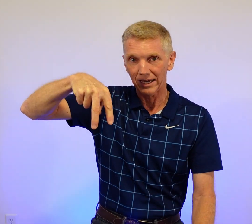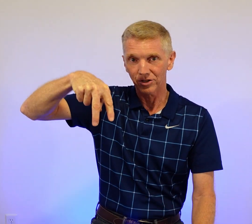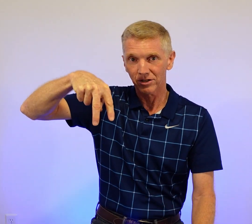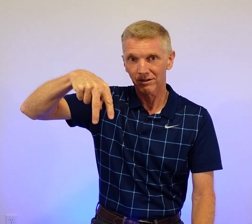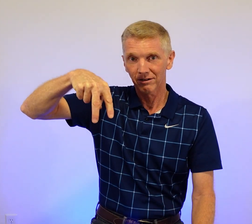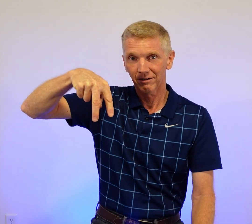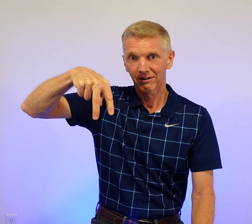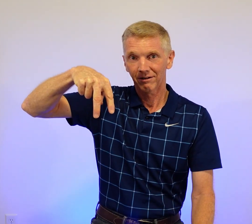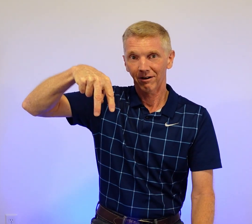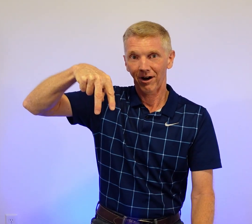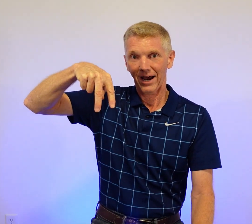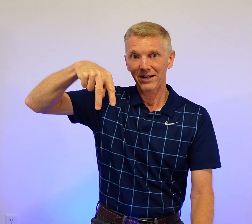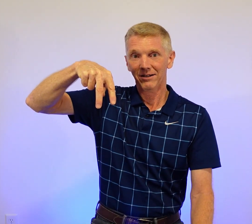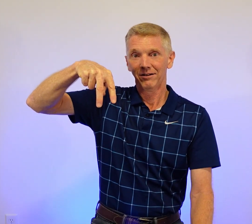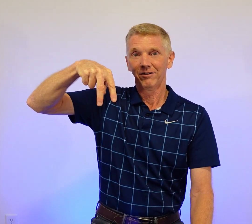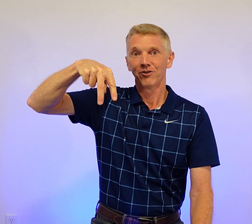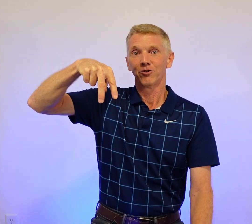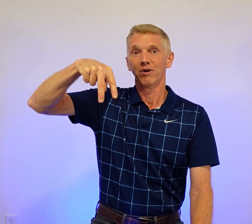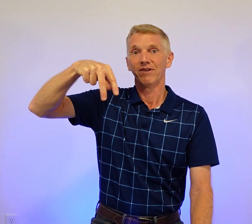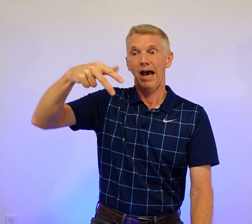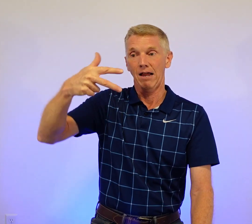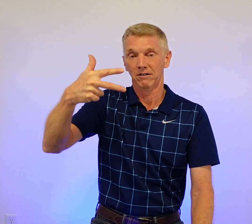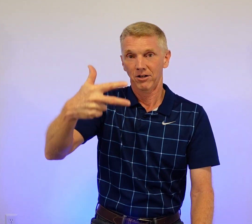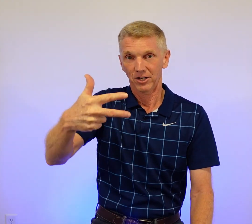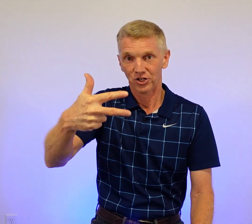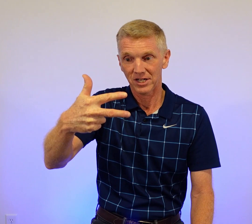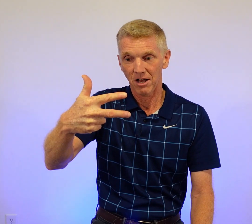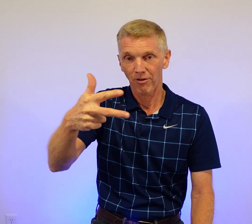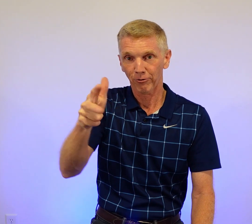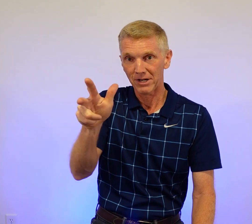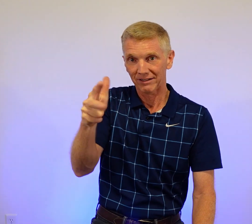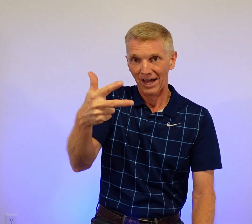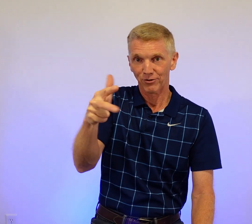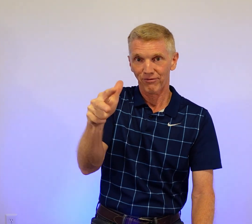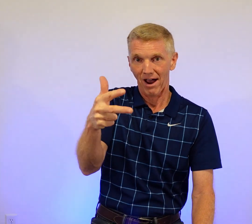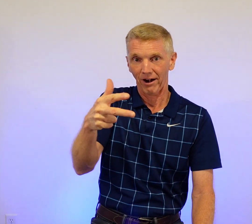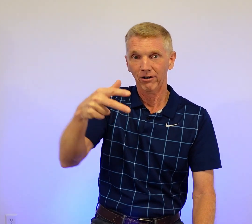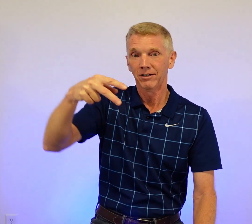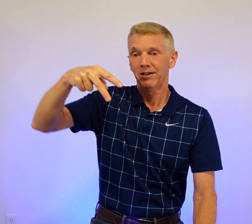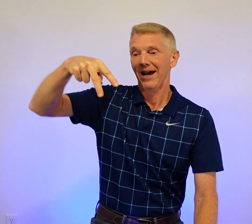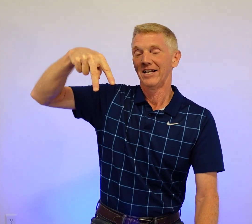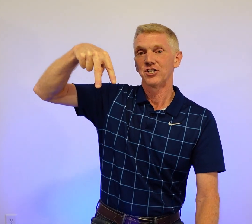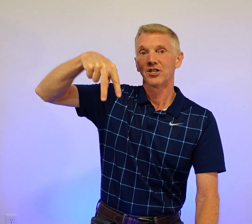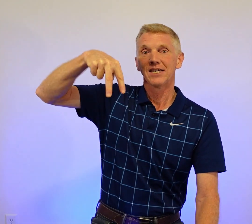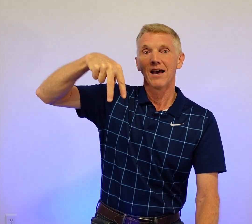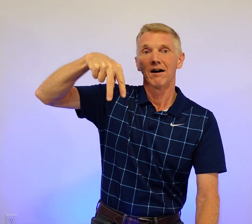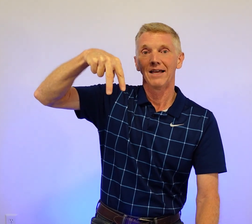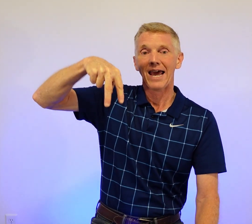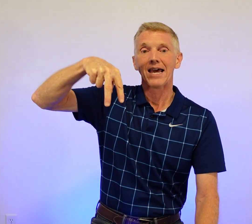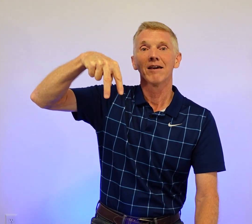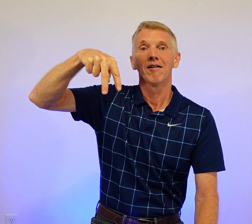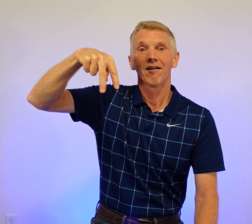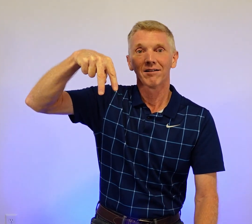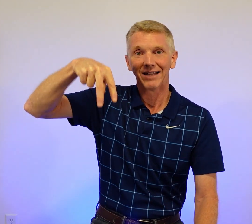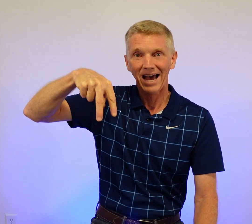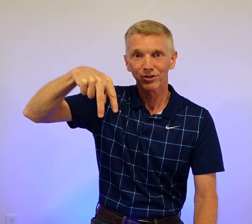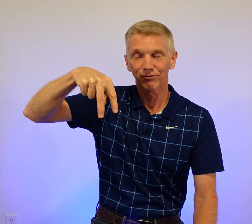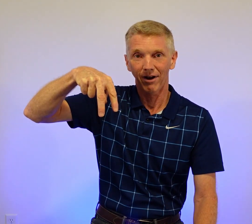legs. Right? So we've got a CL3 classifier and a CL-A